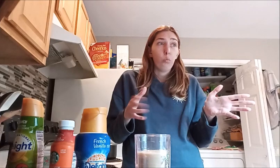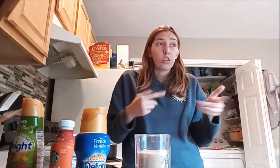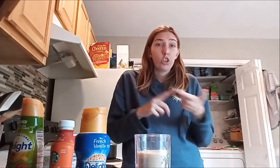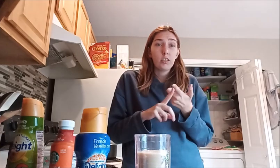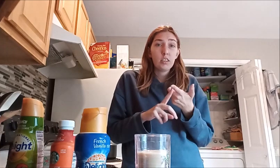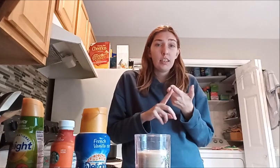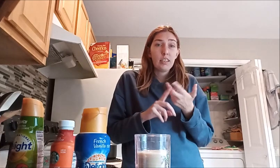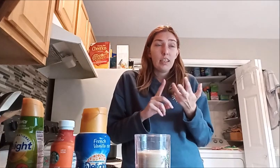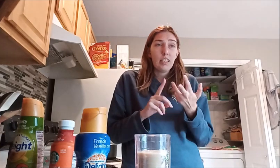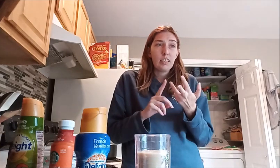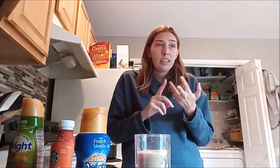and